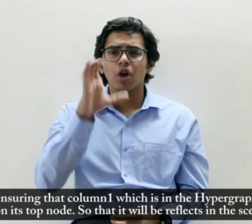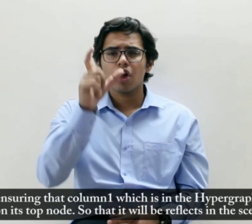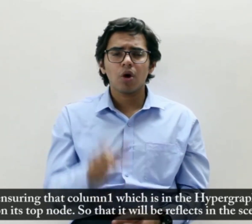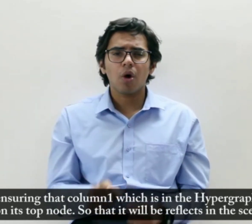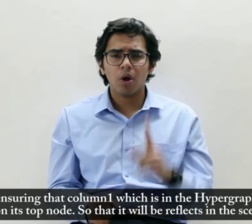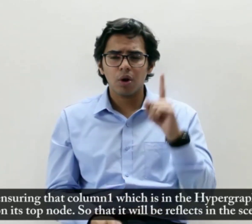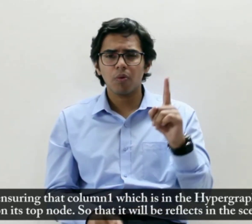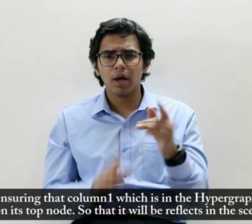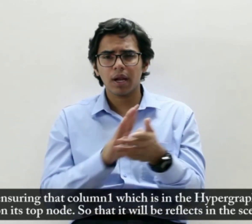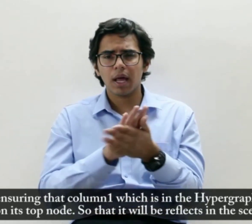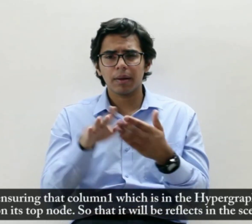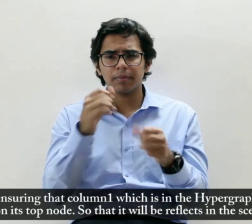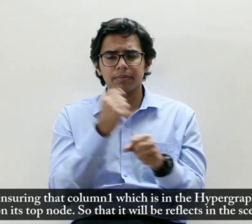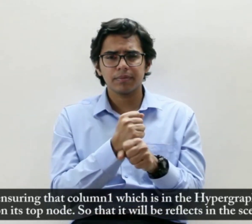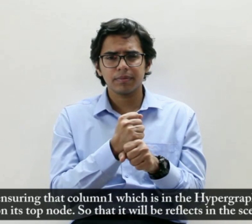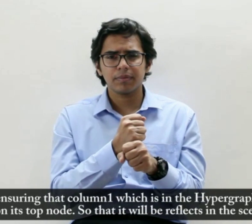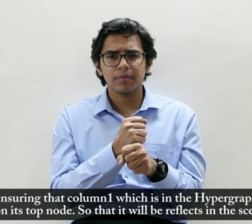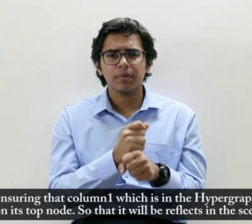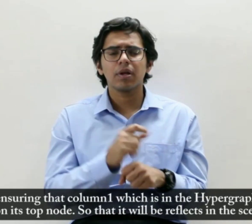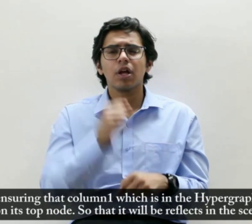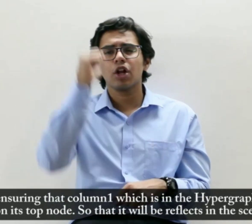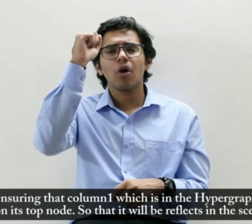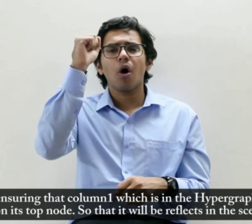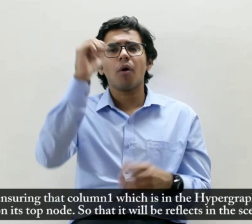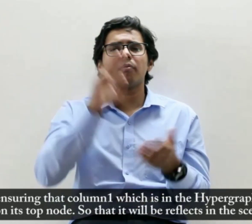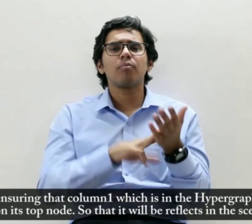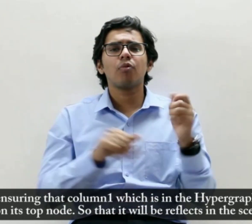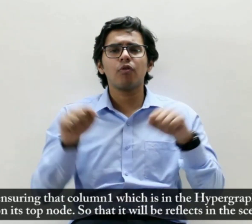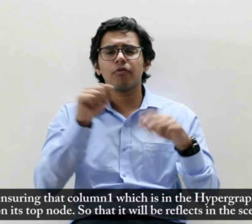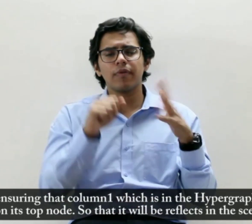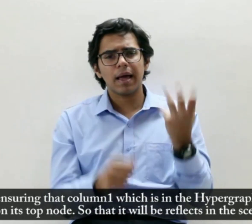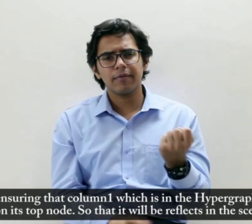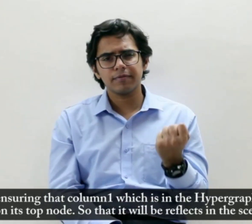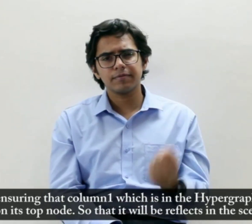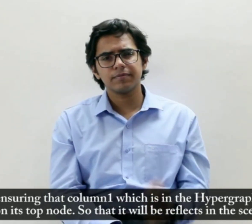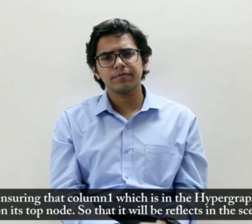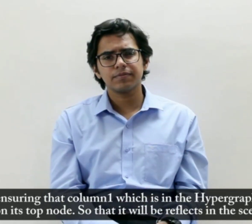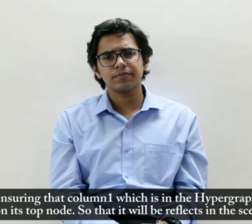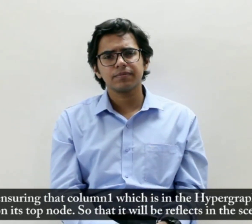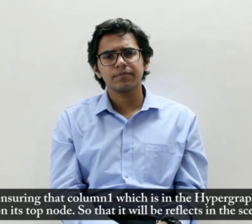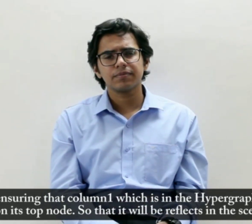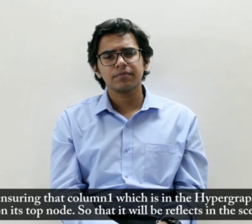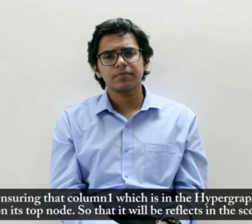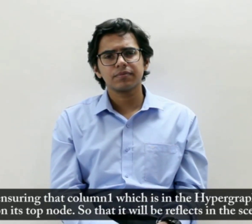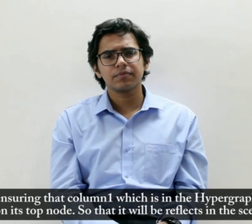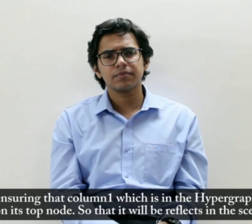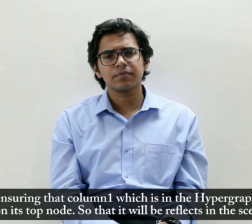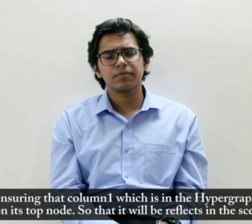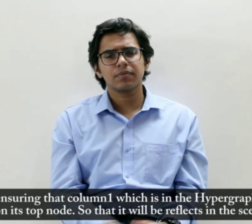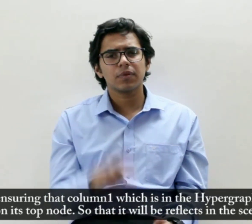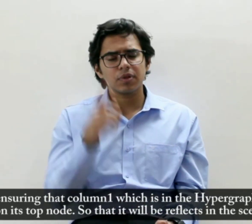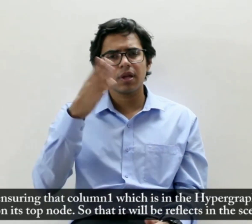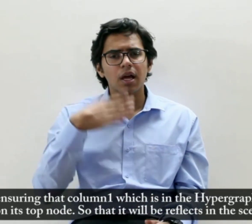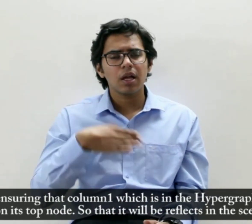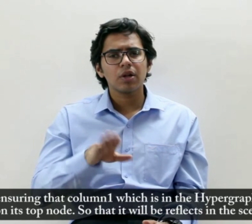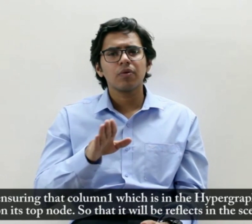For ensuring that column 1, which is in hypergraph, is clicking on the top node so that it will